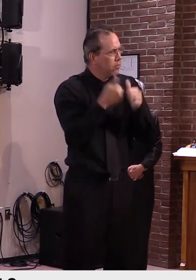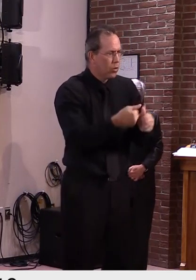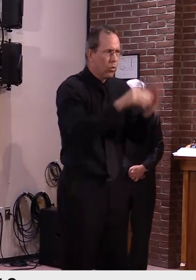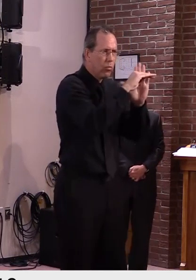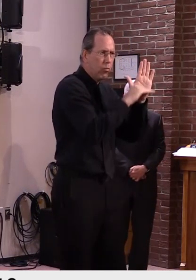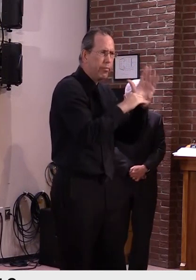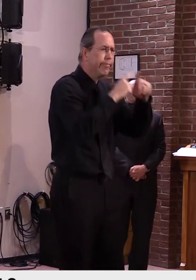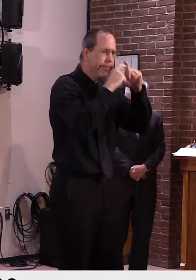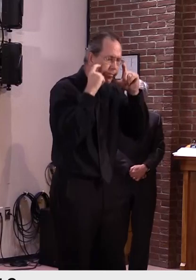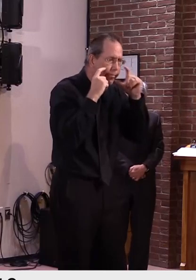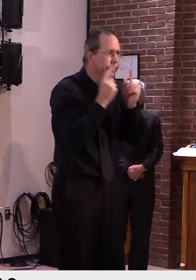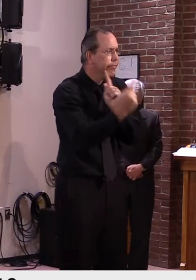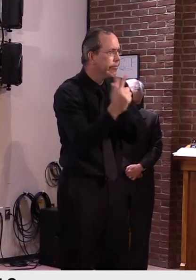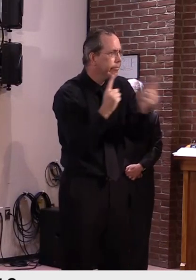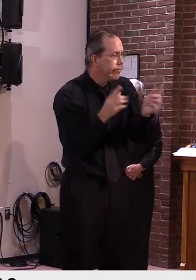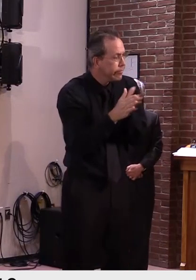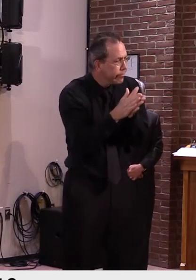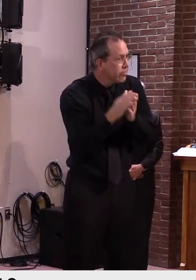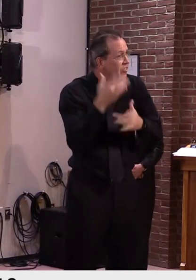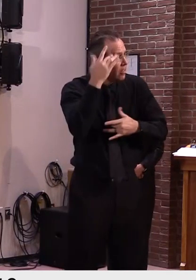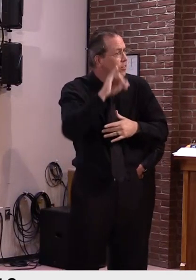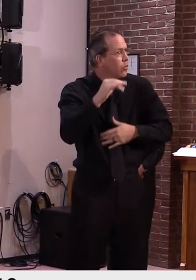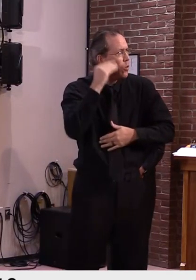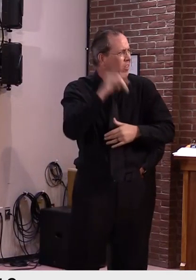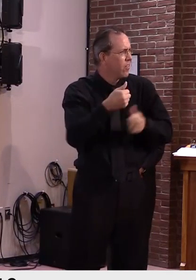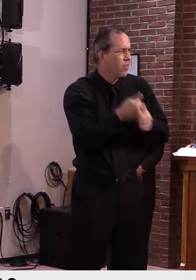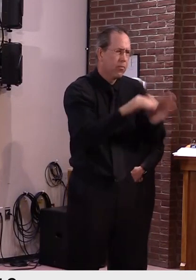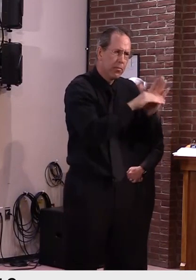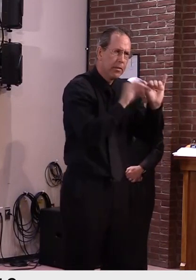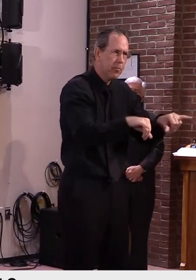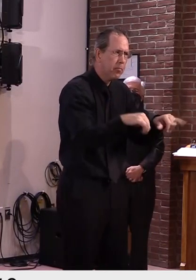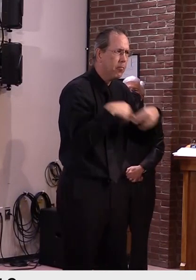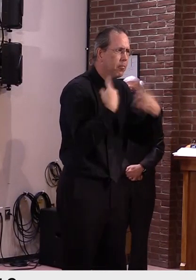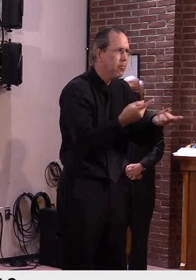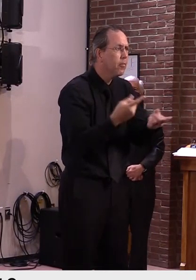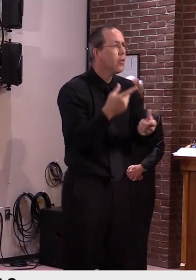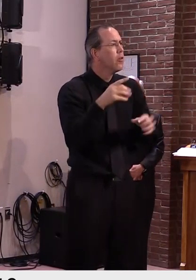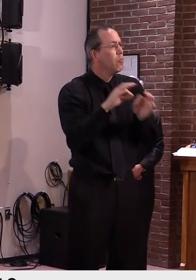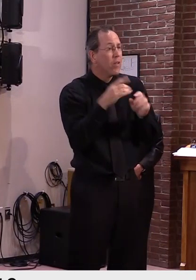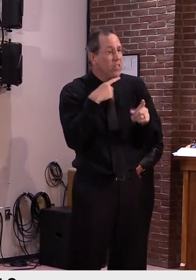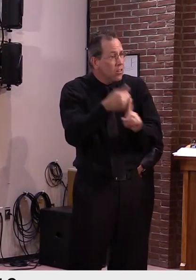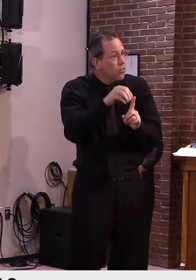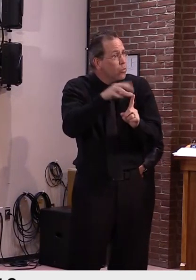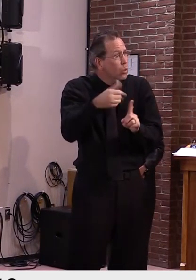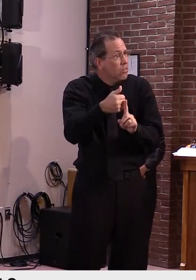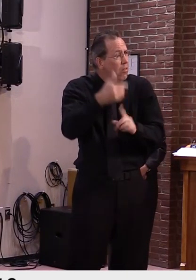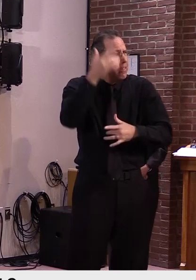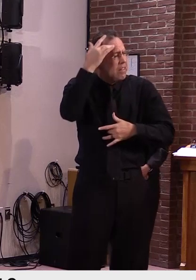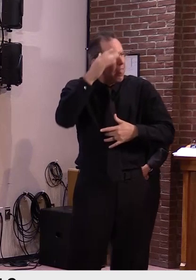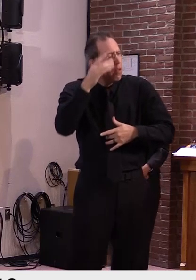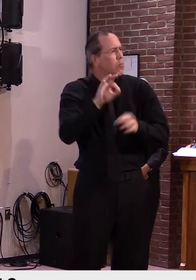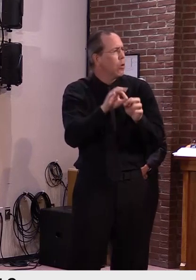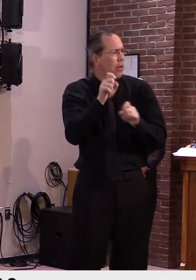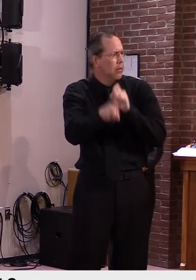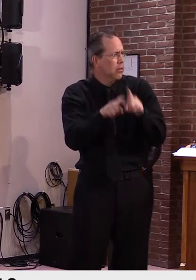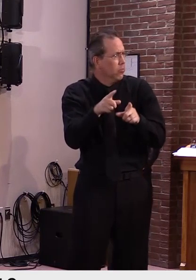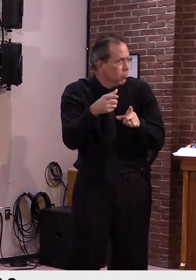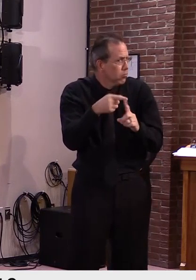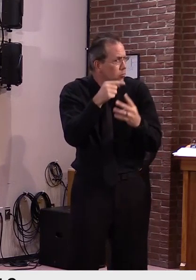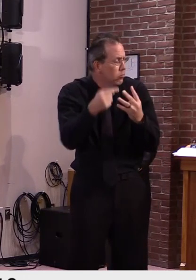at home when you're sick, completing the daily health check, wearing a facial covering, social distancing, and washing your